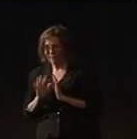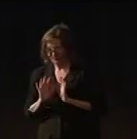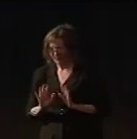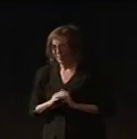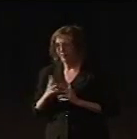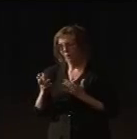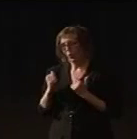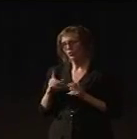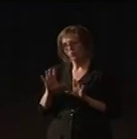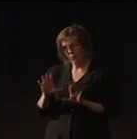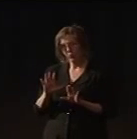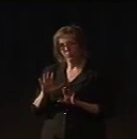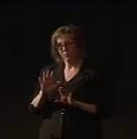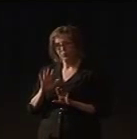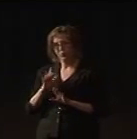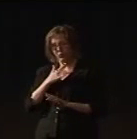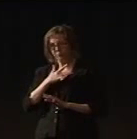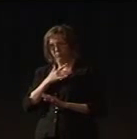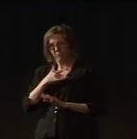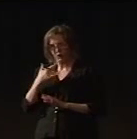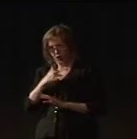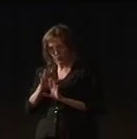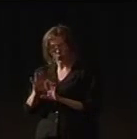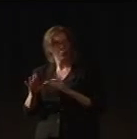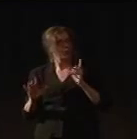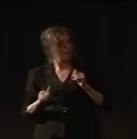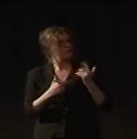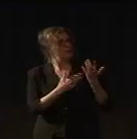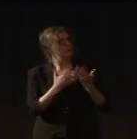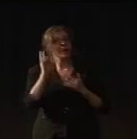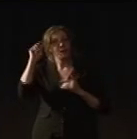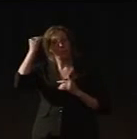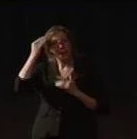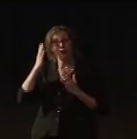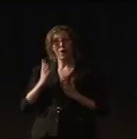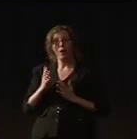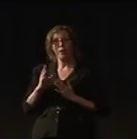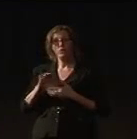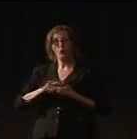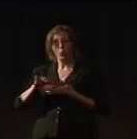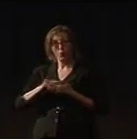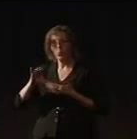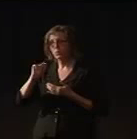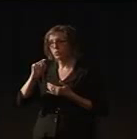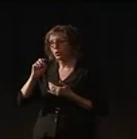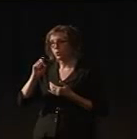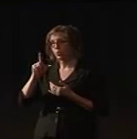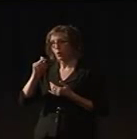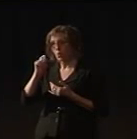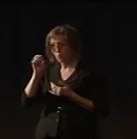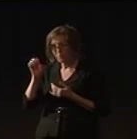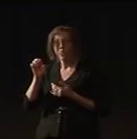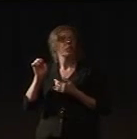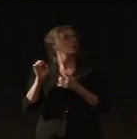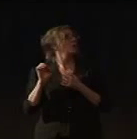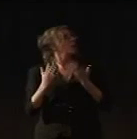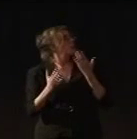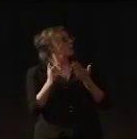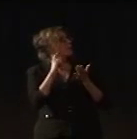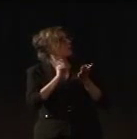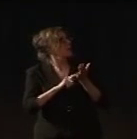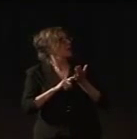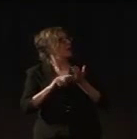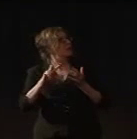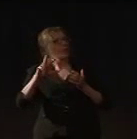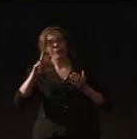show you that there is also a civic dimension. Here is the mayor of Toulouse, who is giving us the medal, and here you might recognize